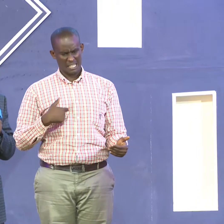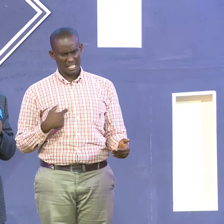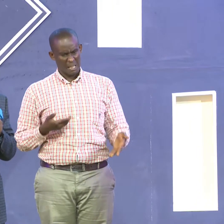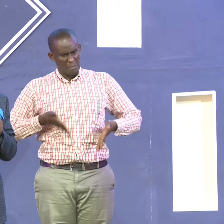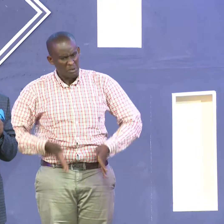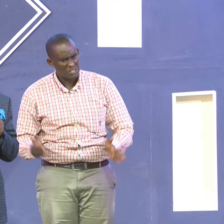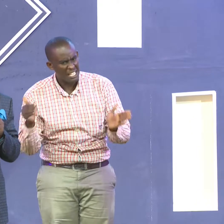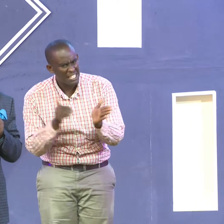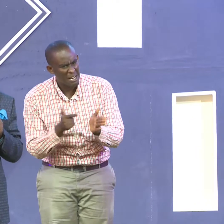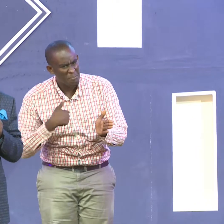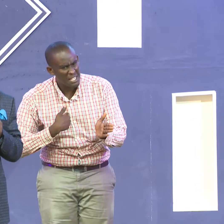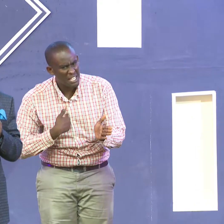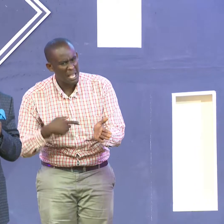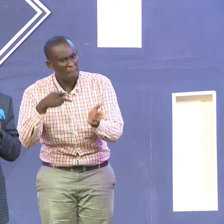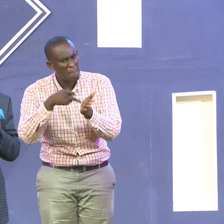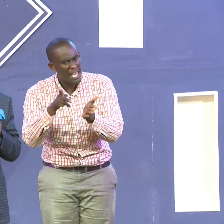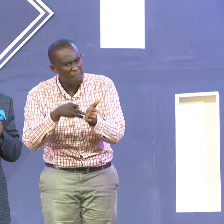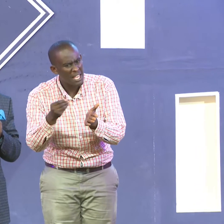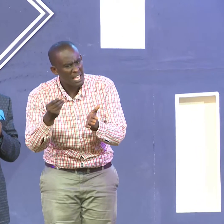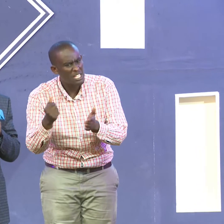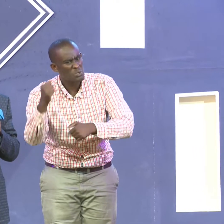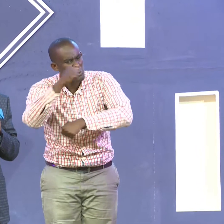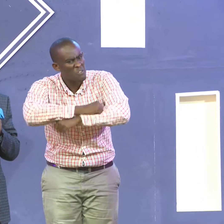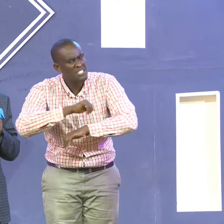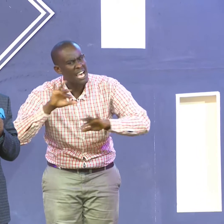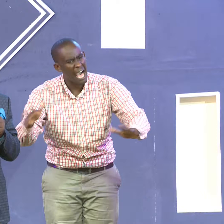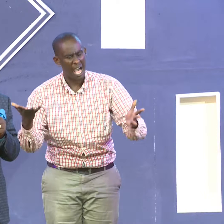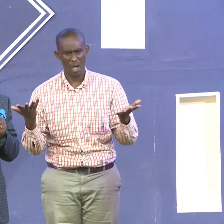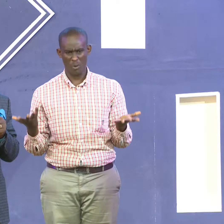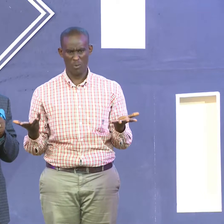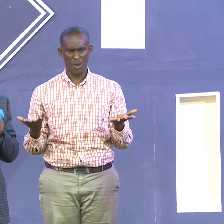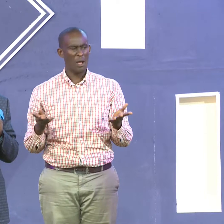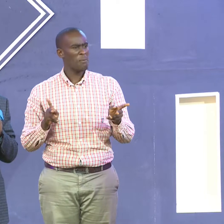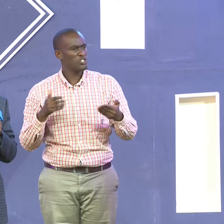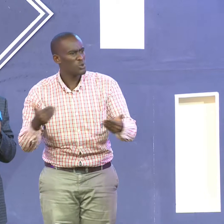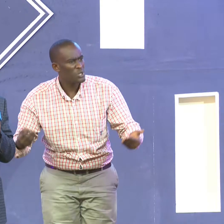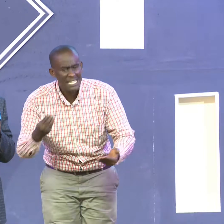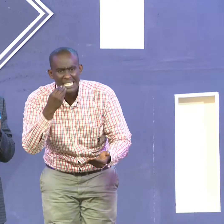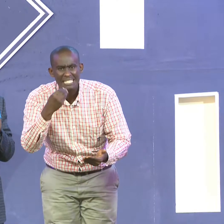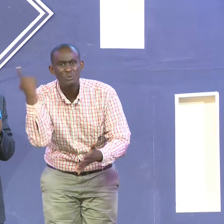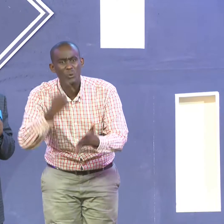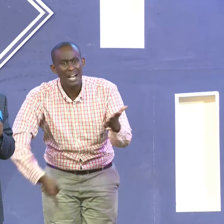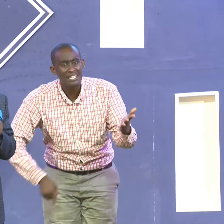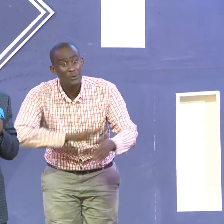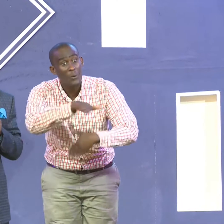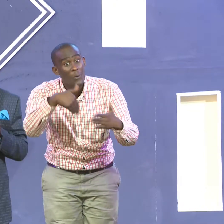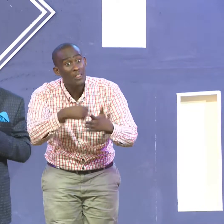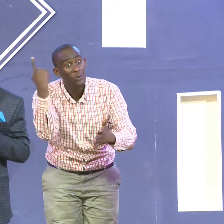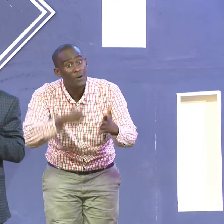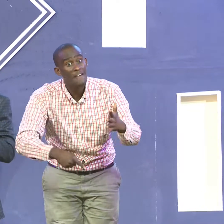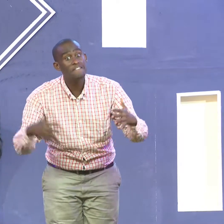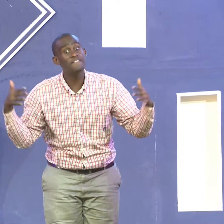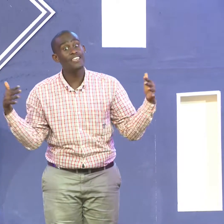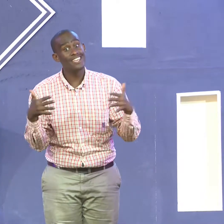three, and you're like, if I add more children, how will I pay school fees for them? What will they eat? That is